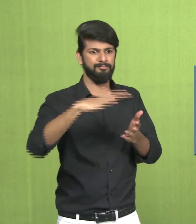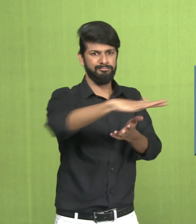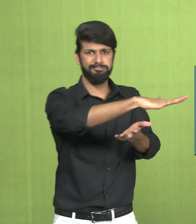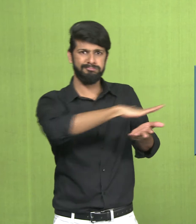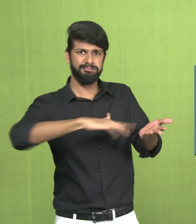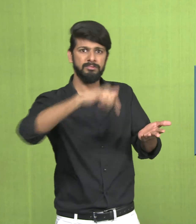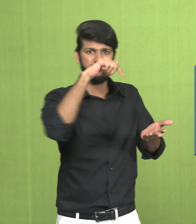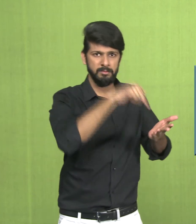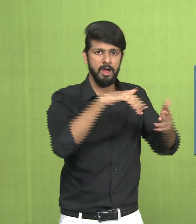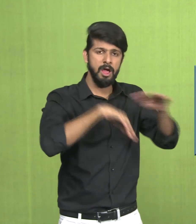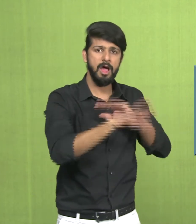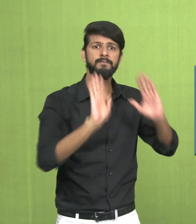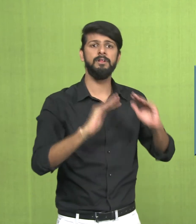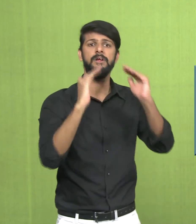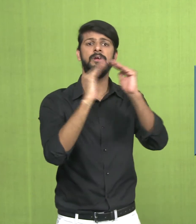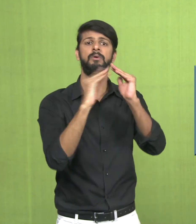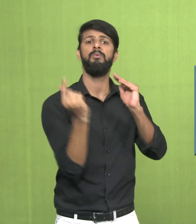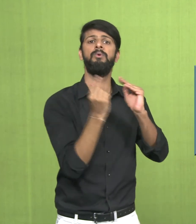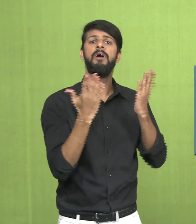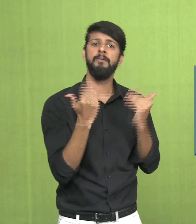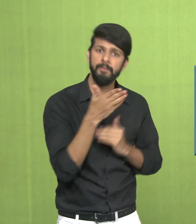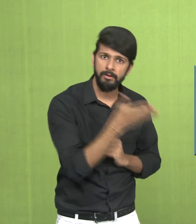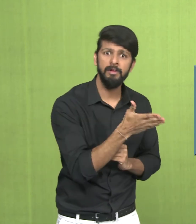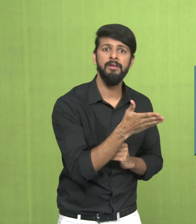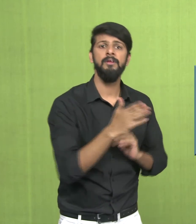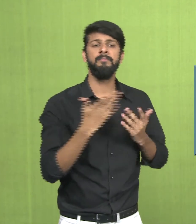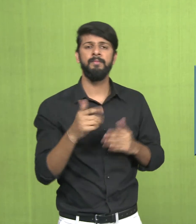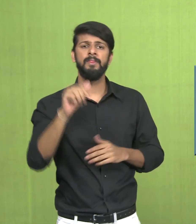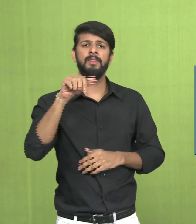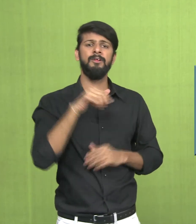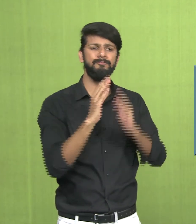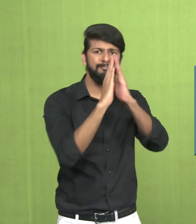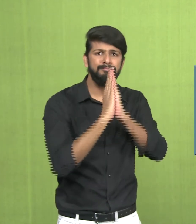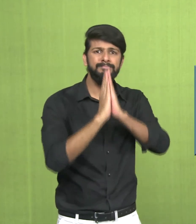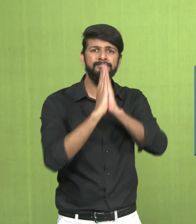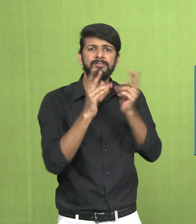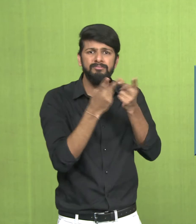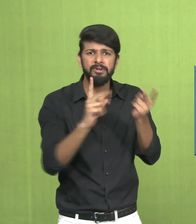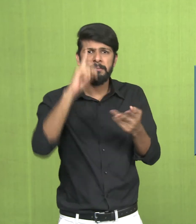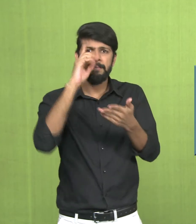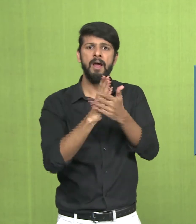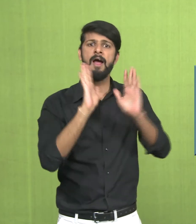The Indus Valley civilization also had houses, they had